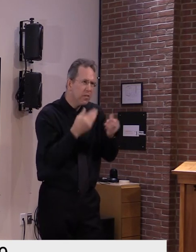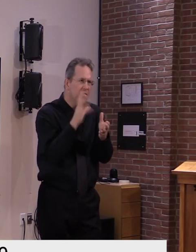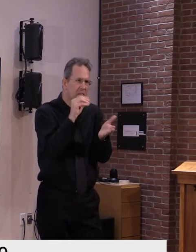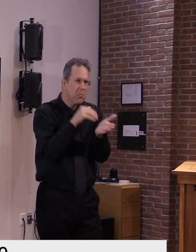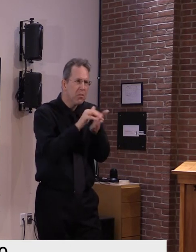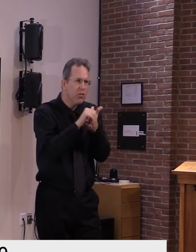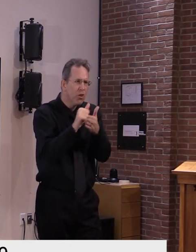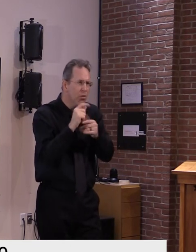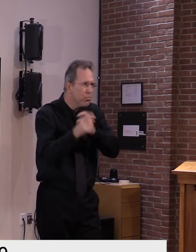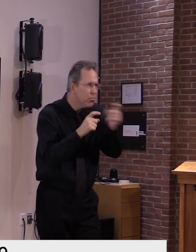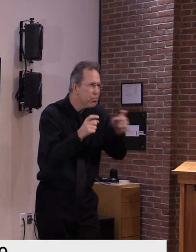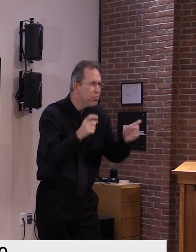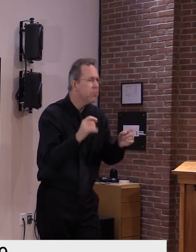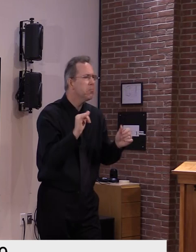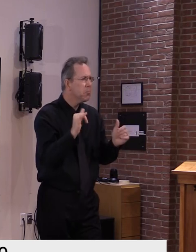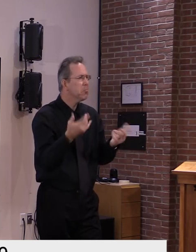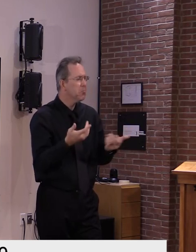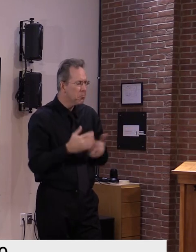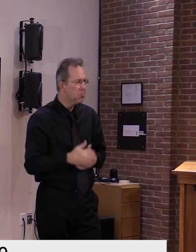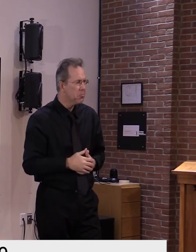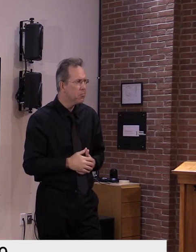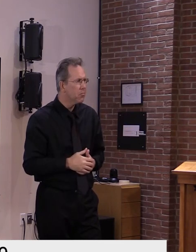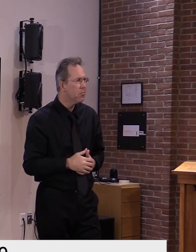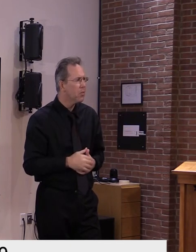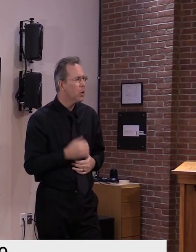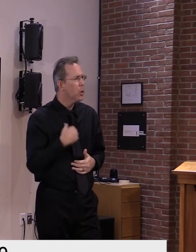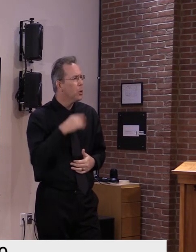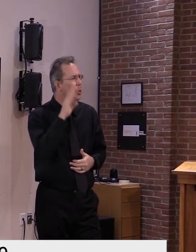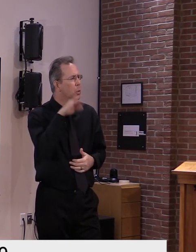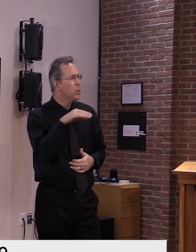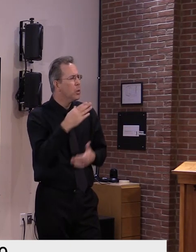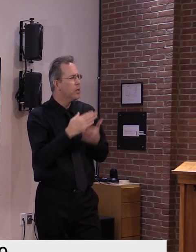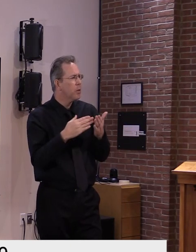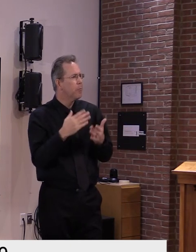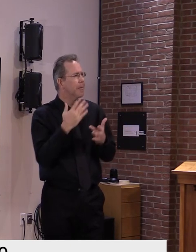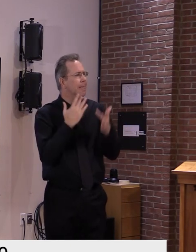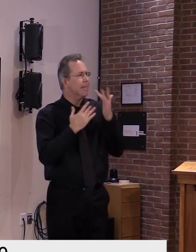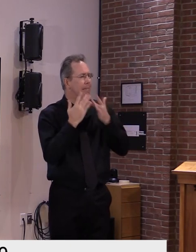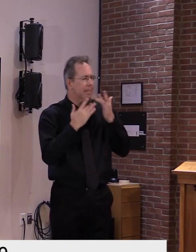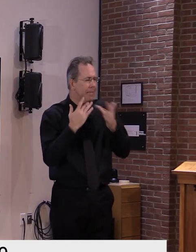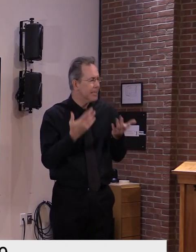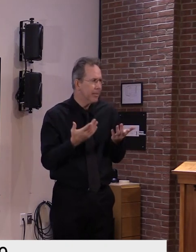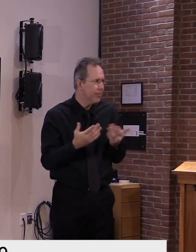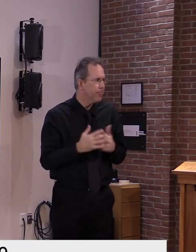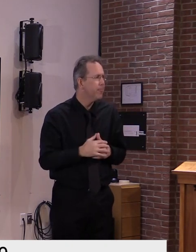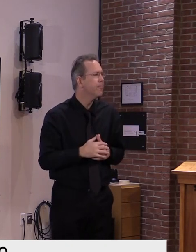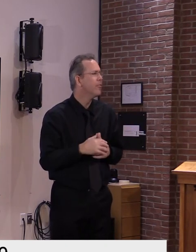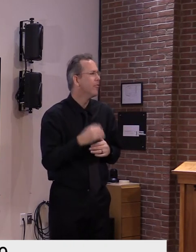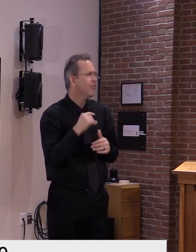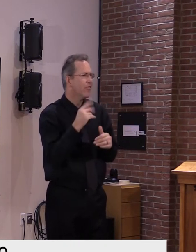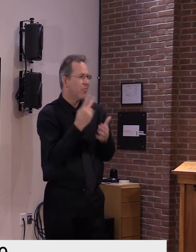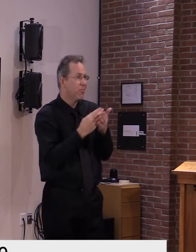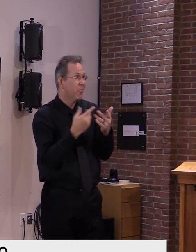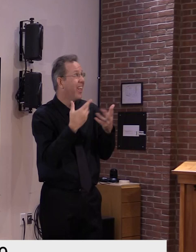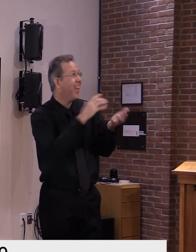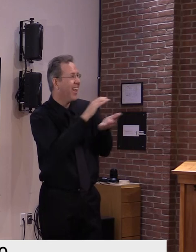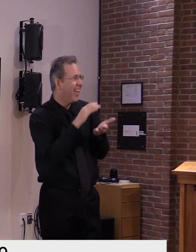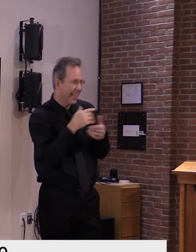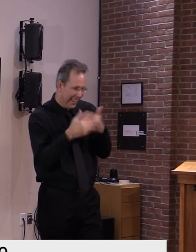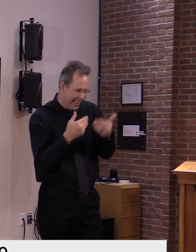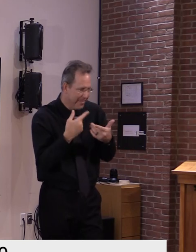and some of them are on the brinks of bankruptcy. So we will continue to do what we can